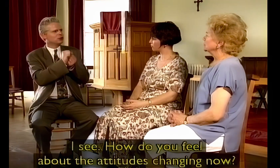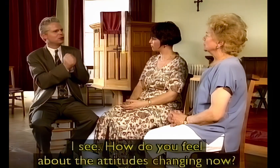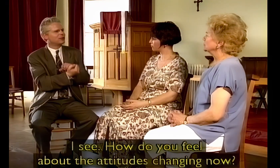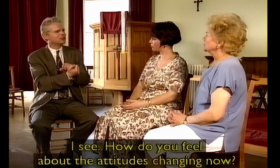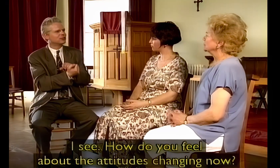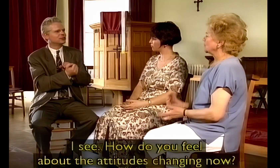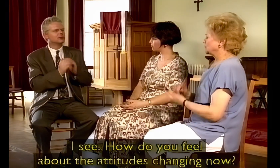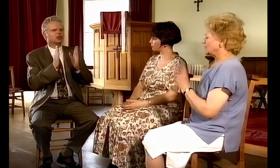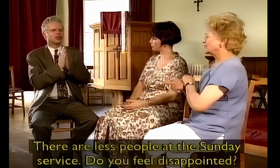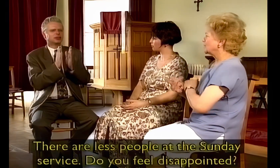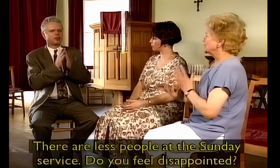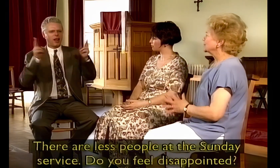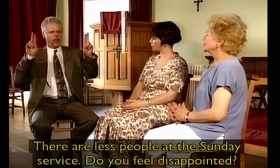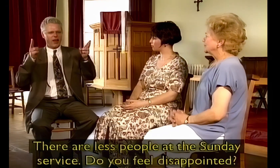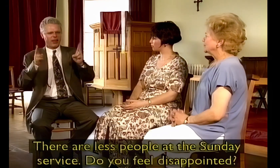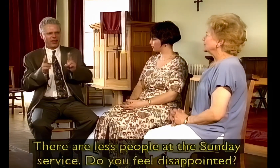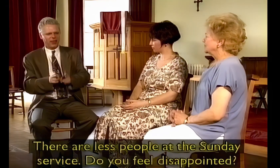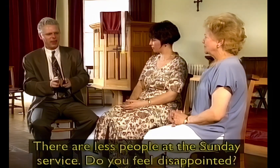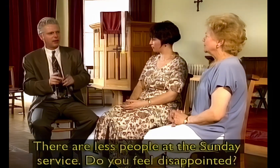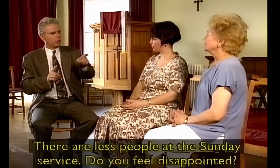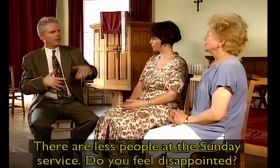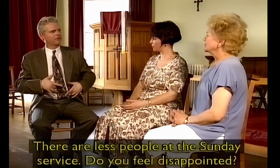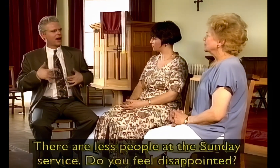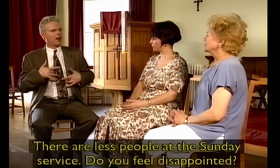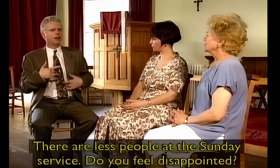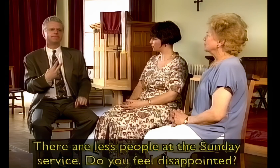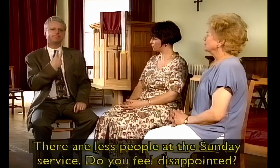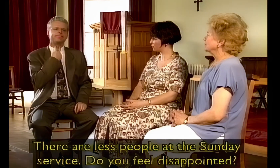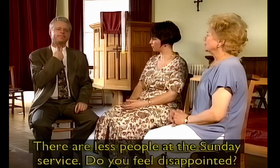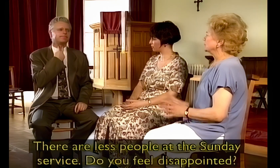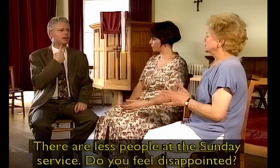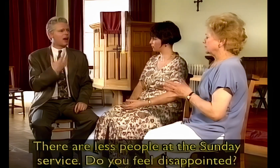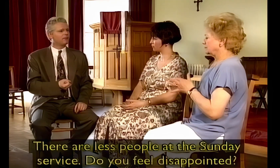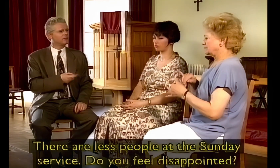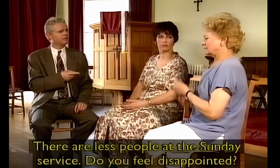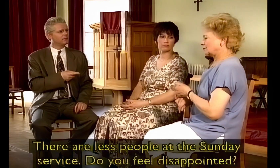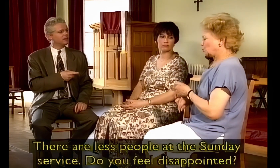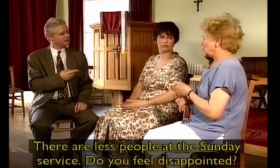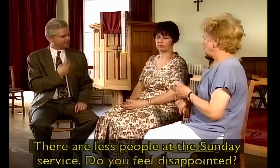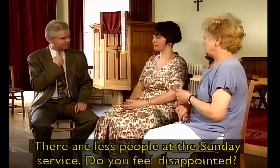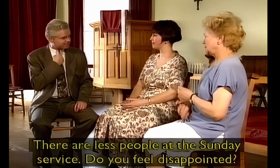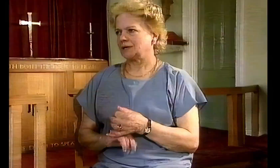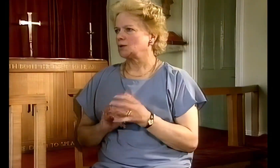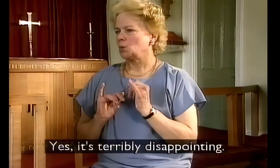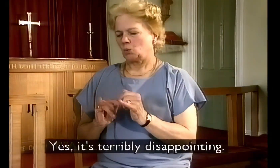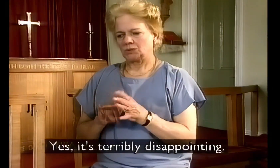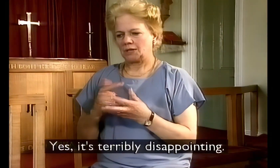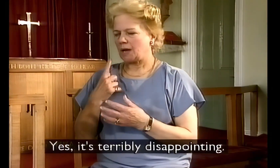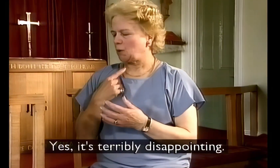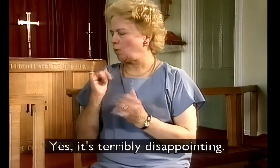the attitudes changing now? There are less people at the Sunday service. Do you feel disappointed because of it? Oh yes, it's terribly disappointing,